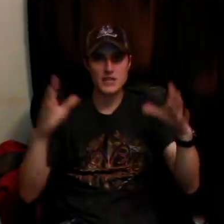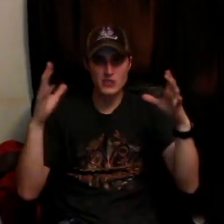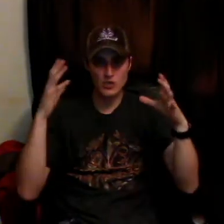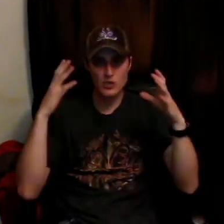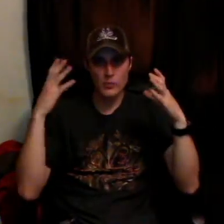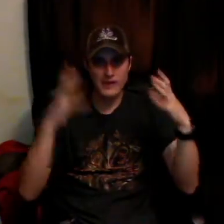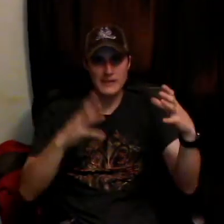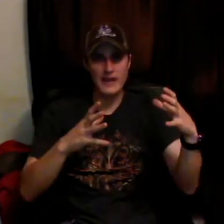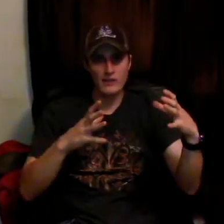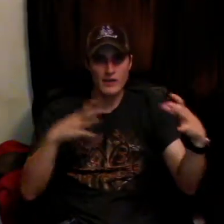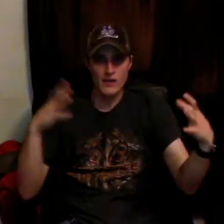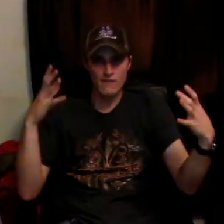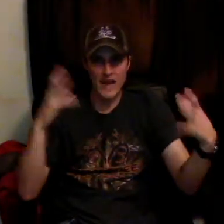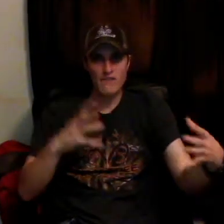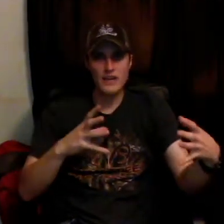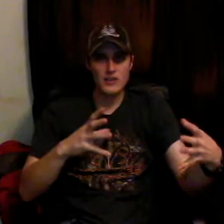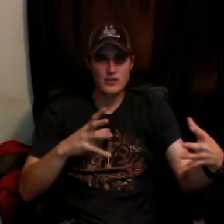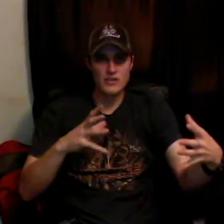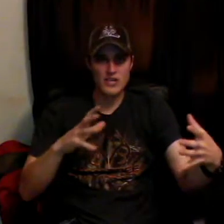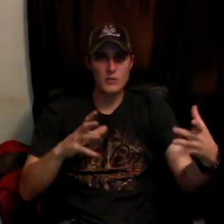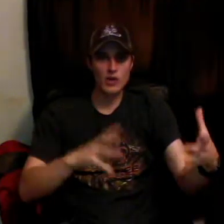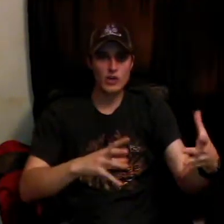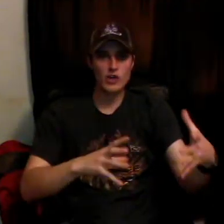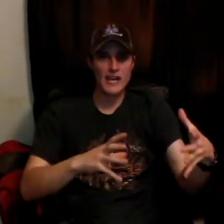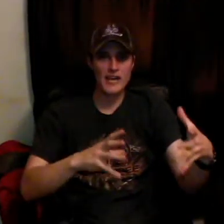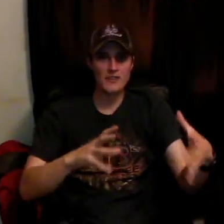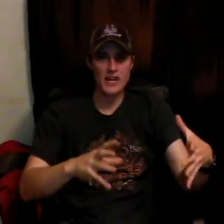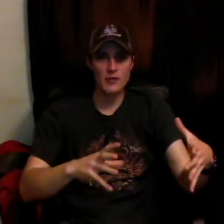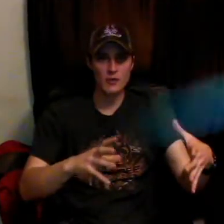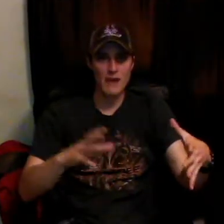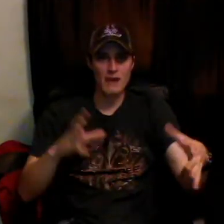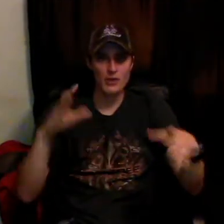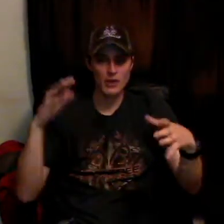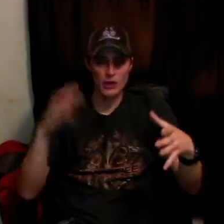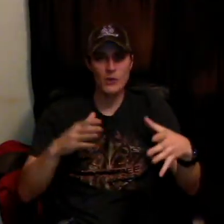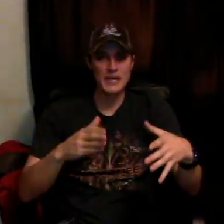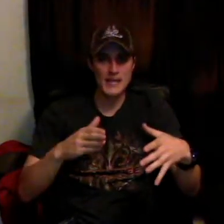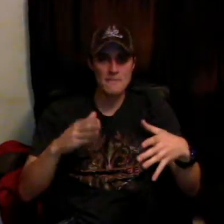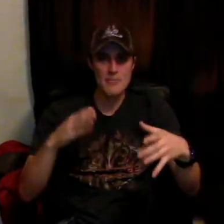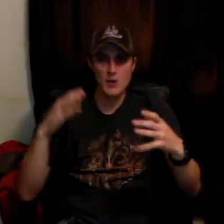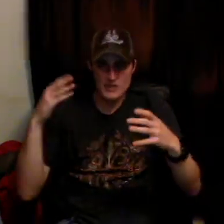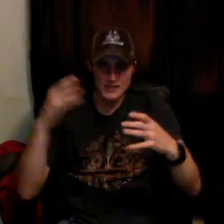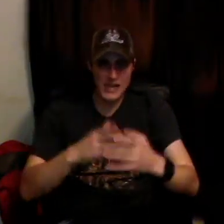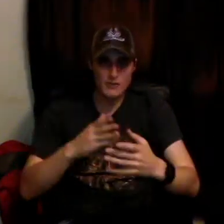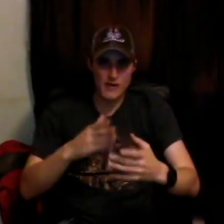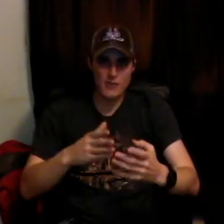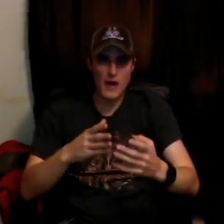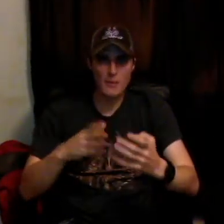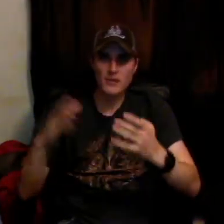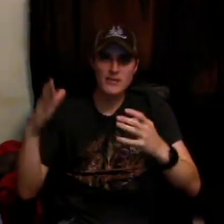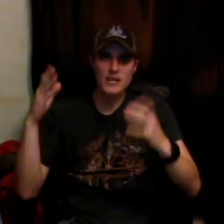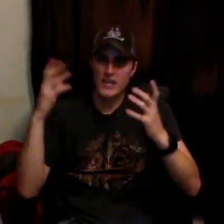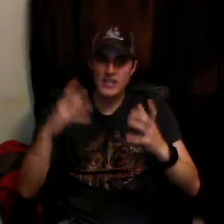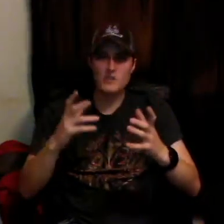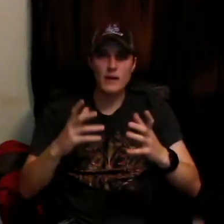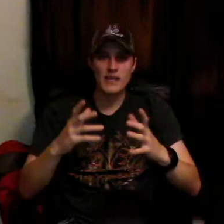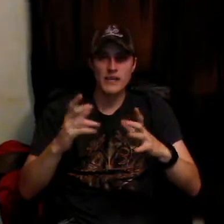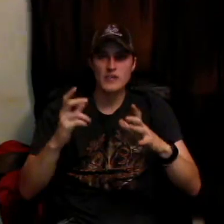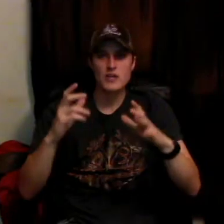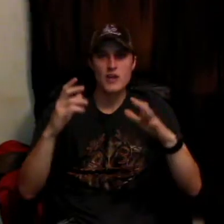So you picked out 5 acres that you want to look at on the aerial map. Go in, scout that property inch by inch,